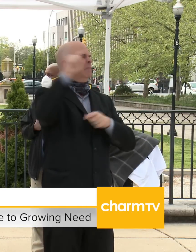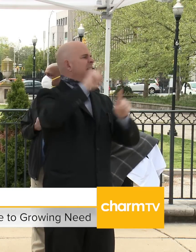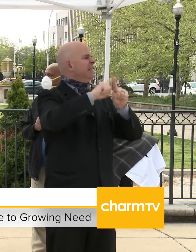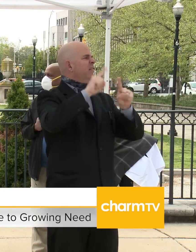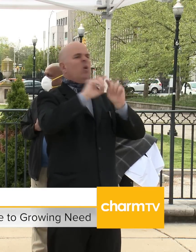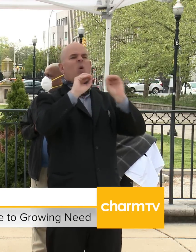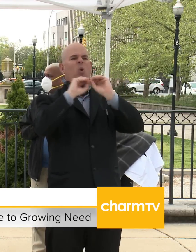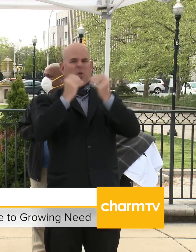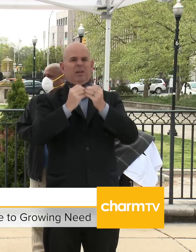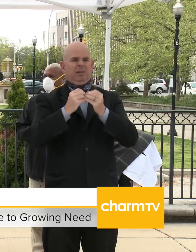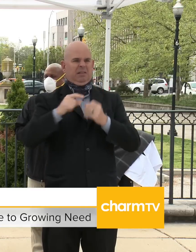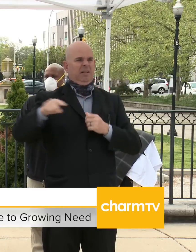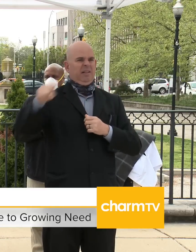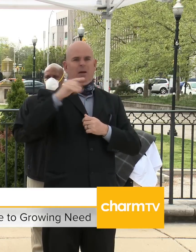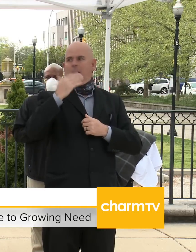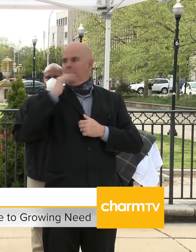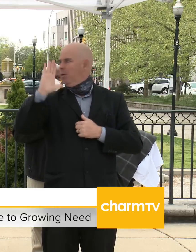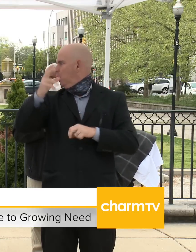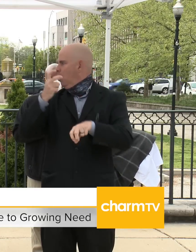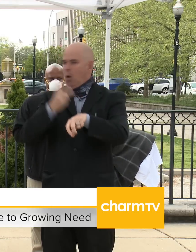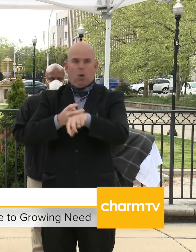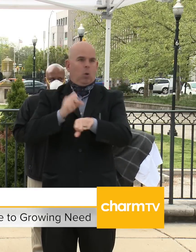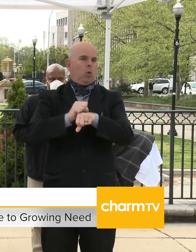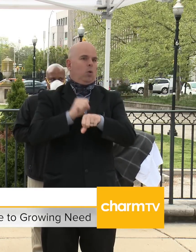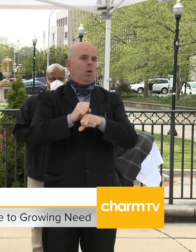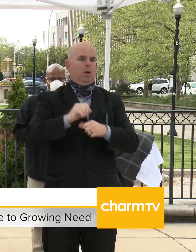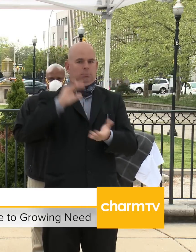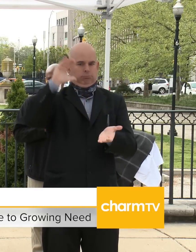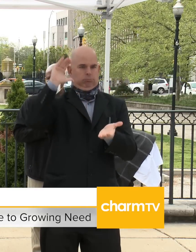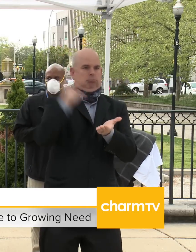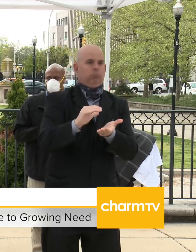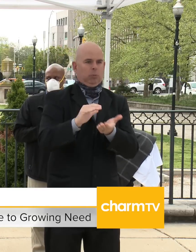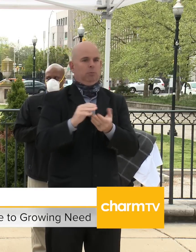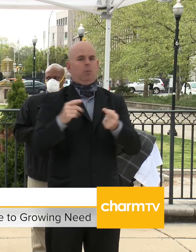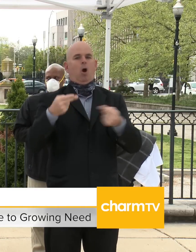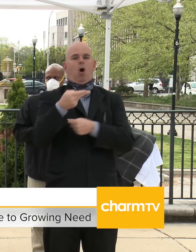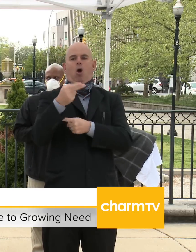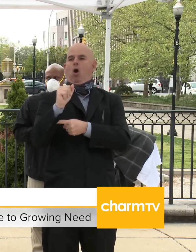work to minimize hunger in Baltimore during this incredible challenging time.